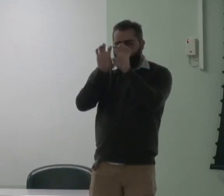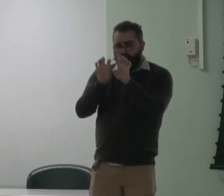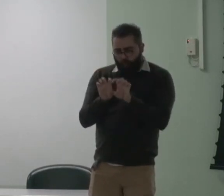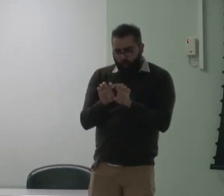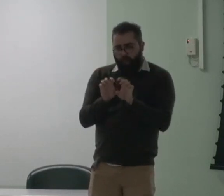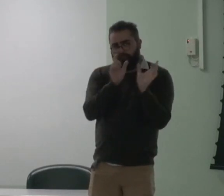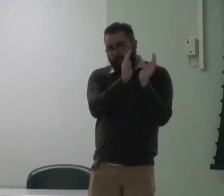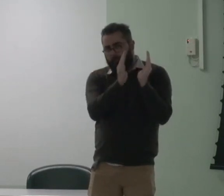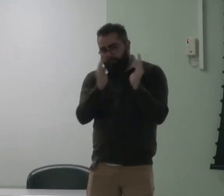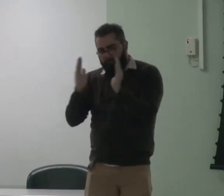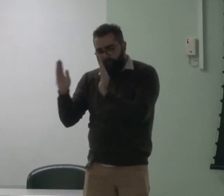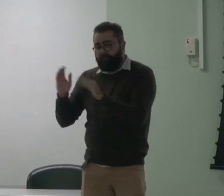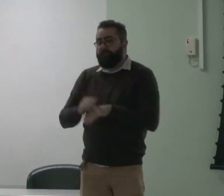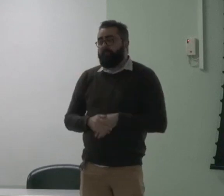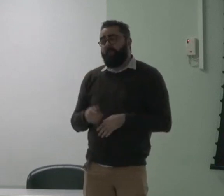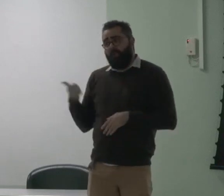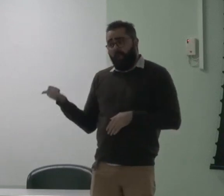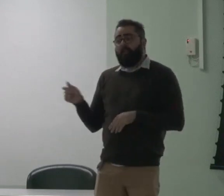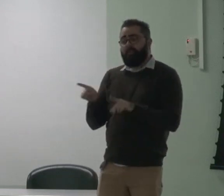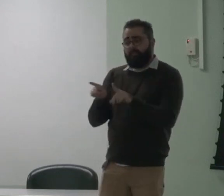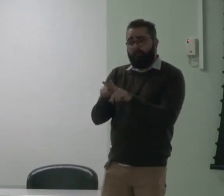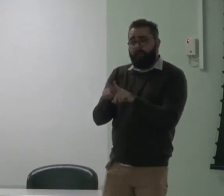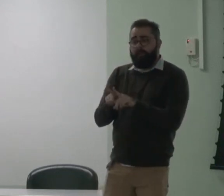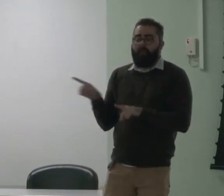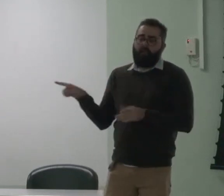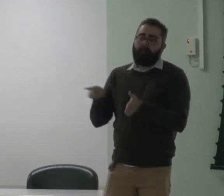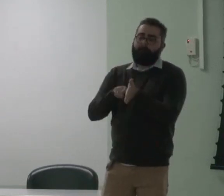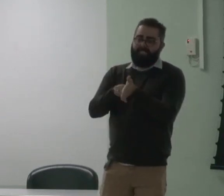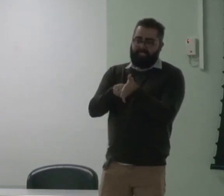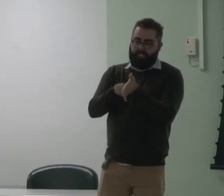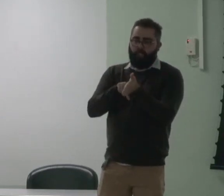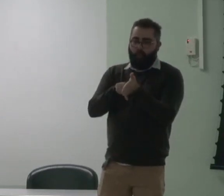She's also a research associate at